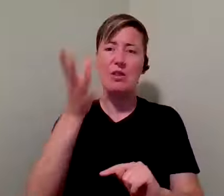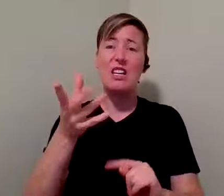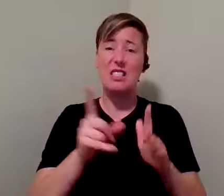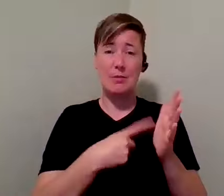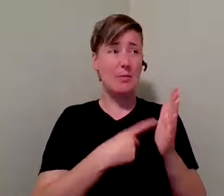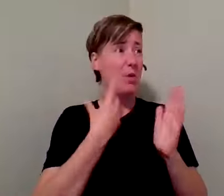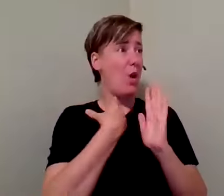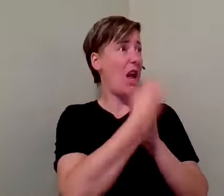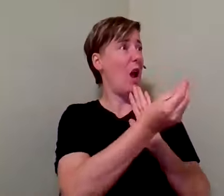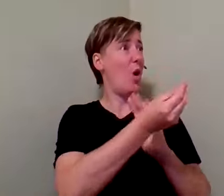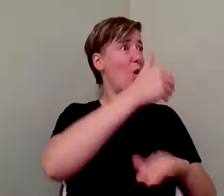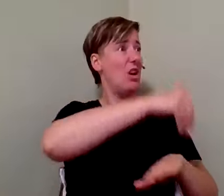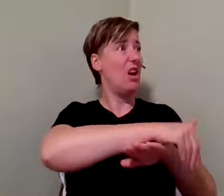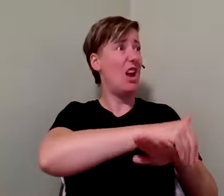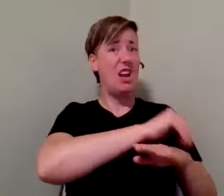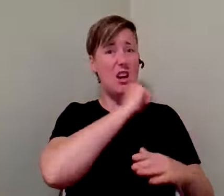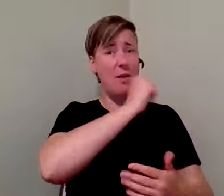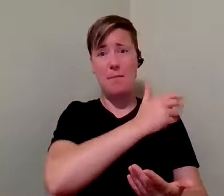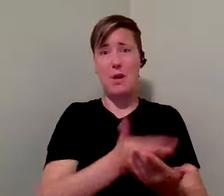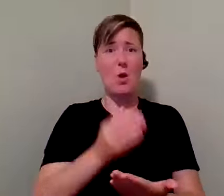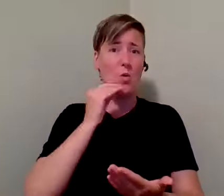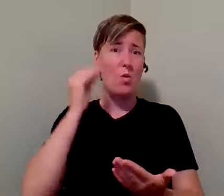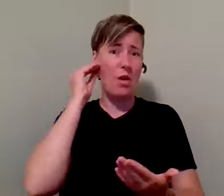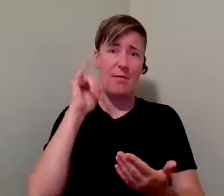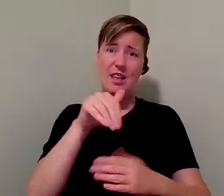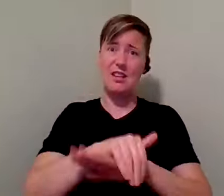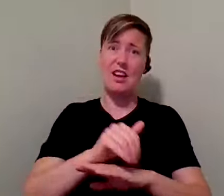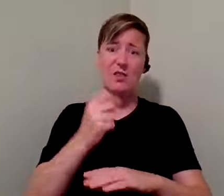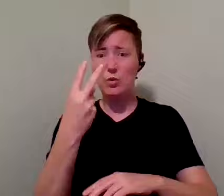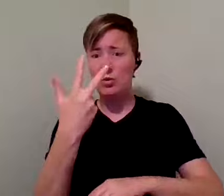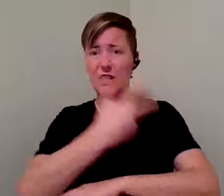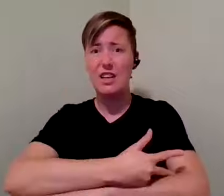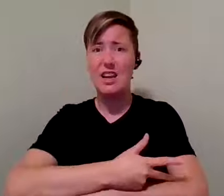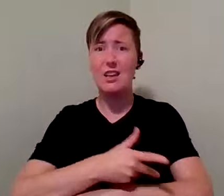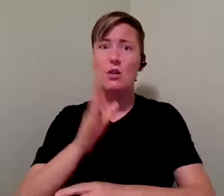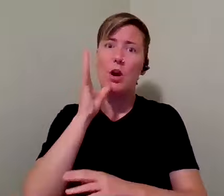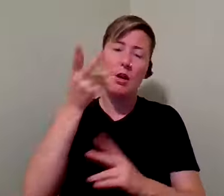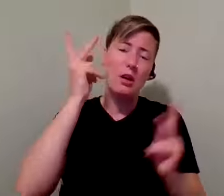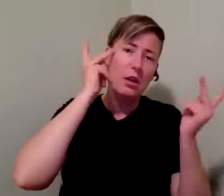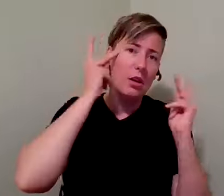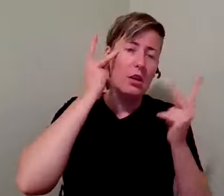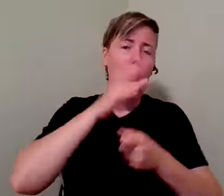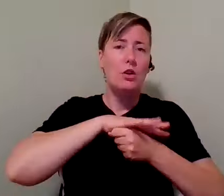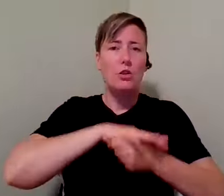eldest grandchild will ever come home alive or not, the nervousness, the anxiety, the depression. That I never talked